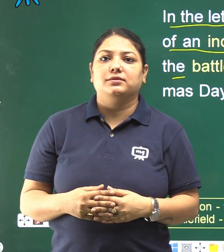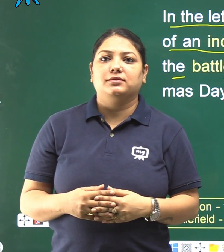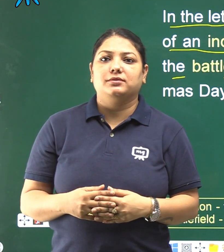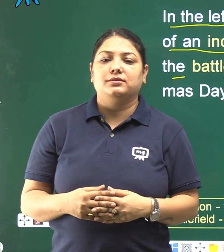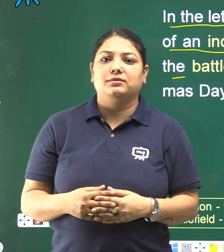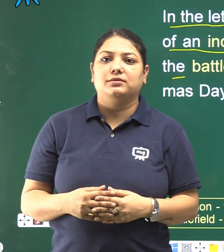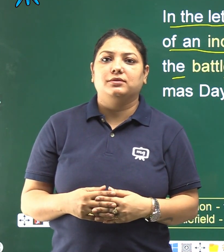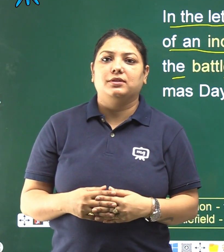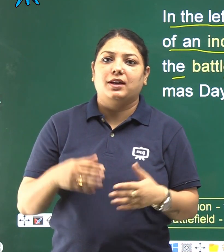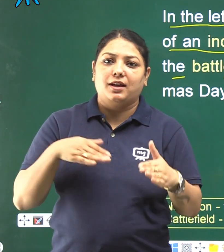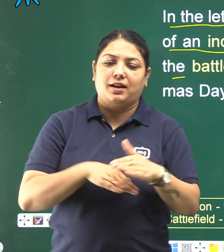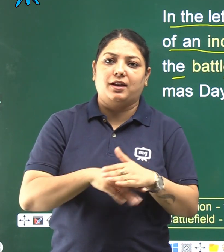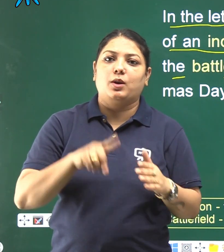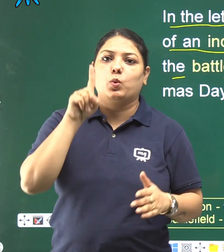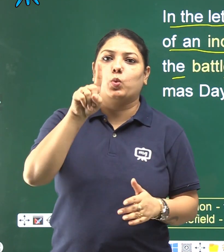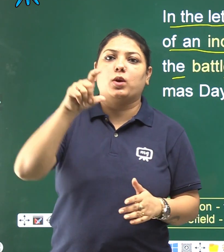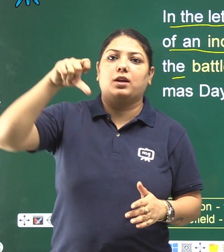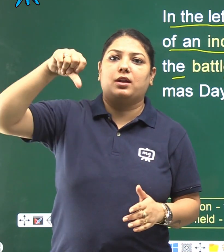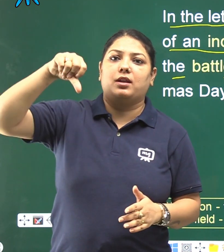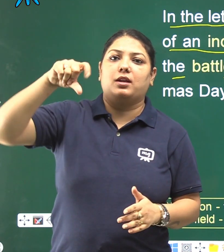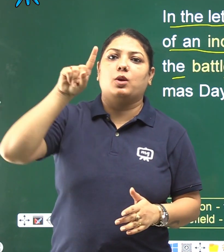in 1914.